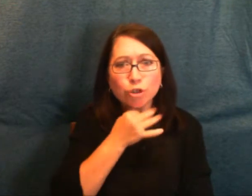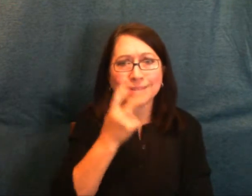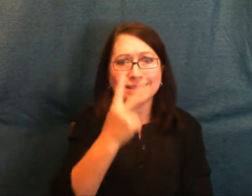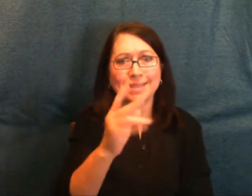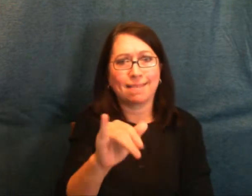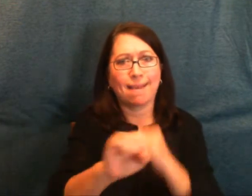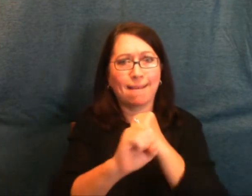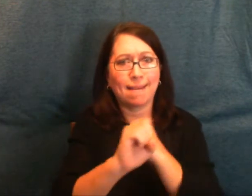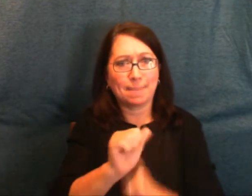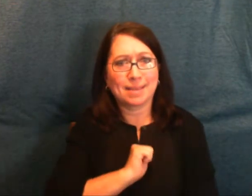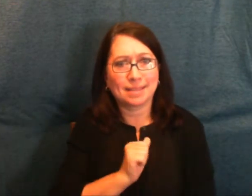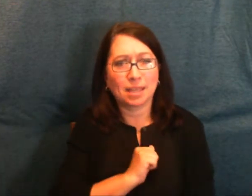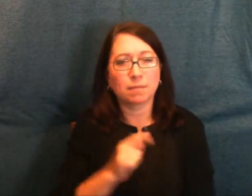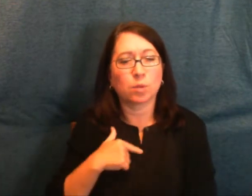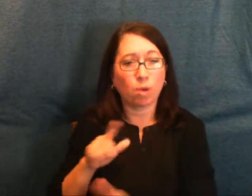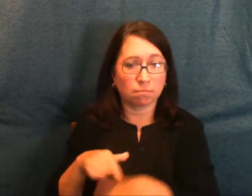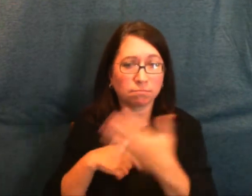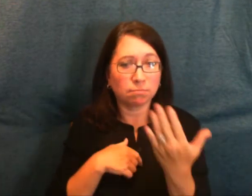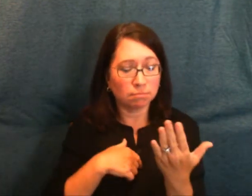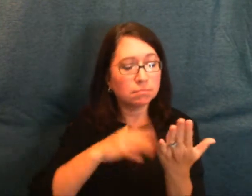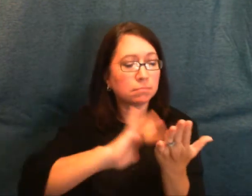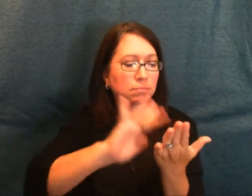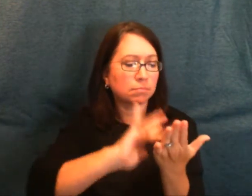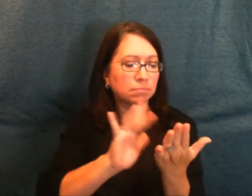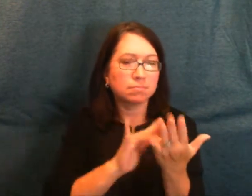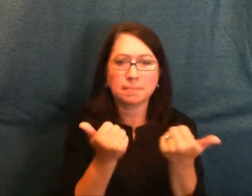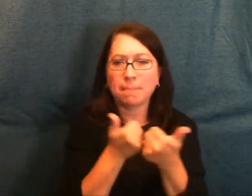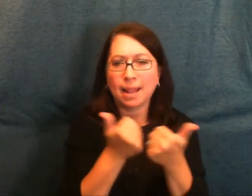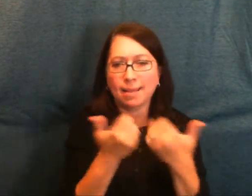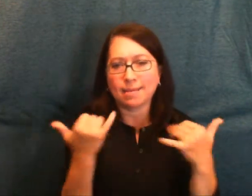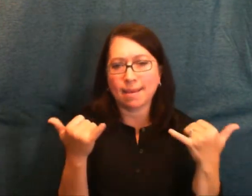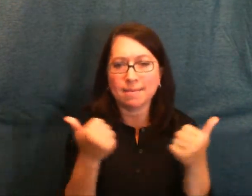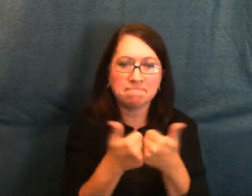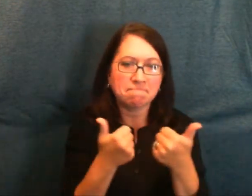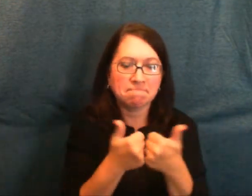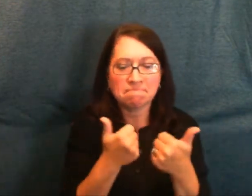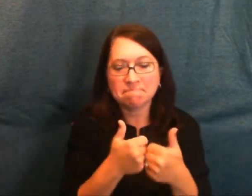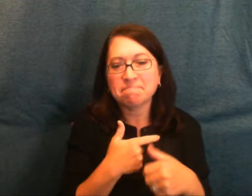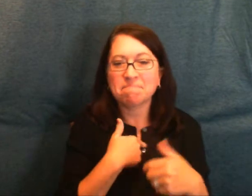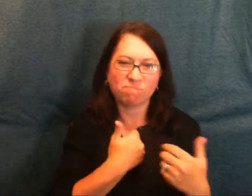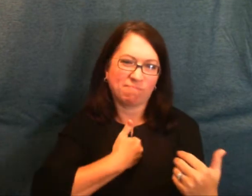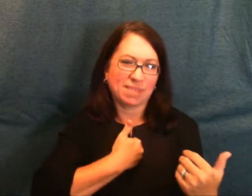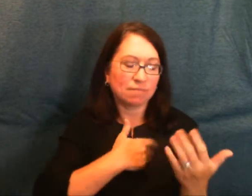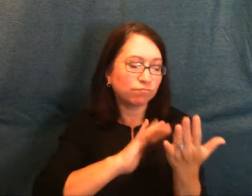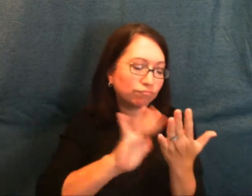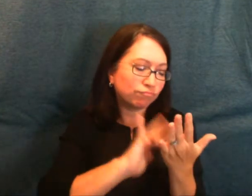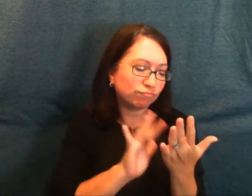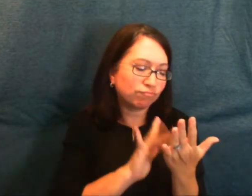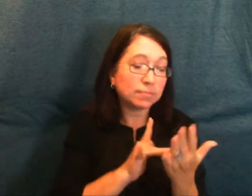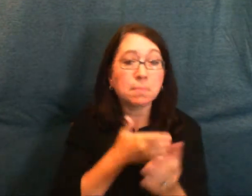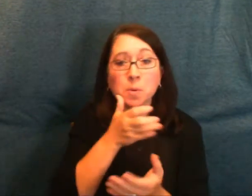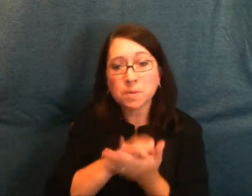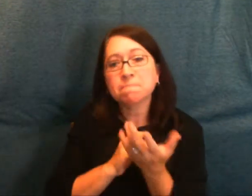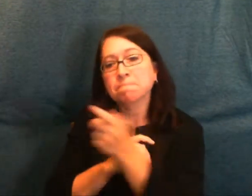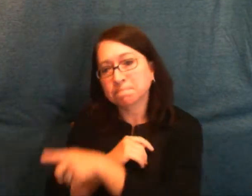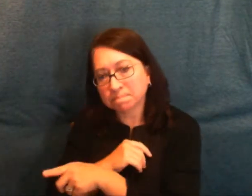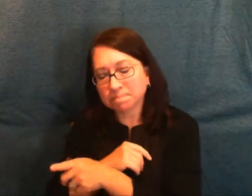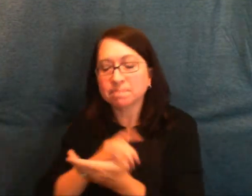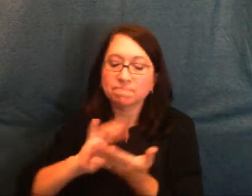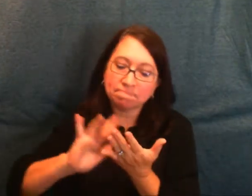this game over and over and over. And both of us did over about a 45-minute period trying to see this ad for